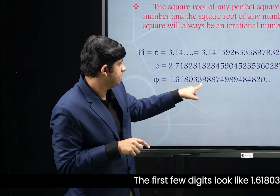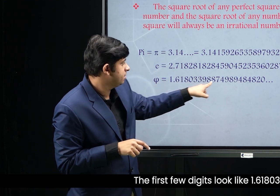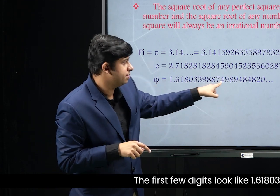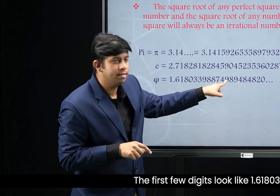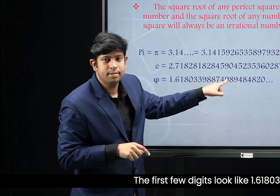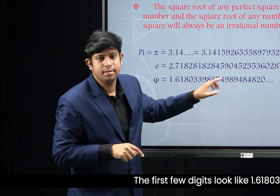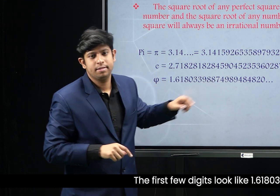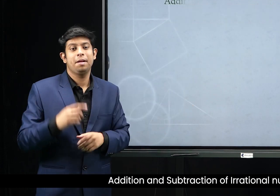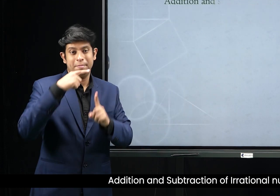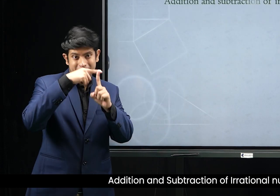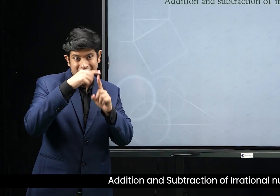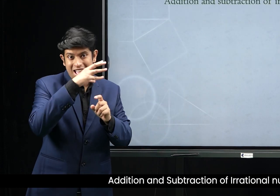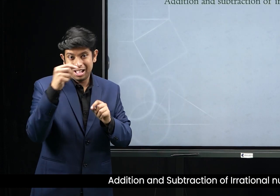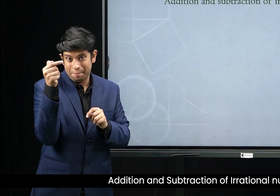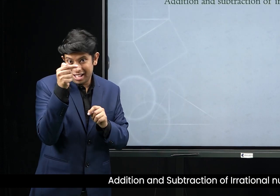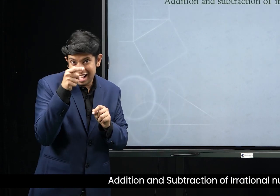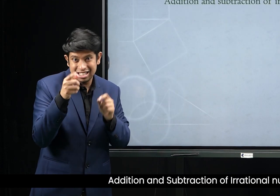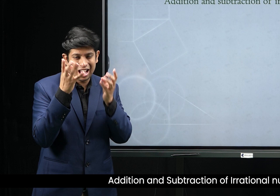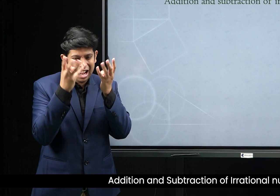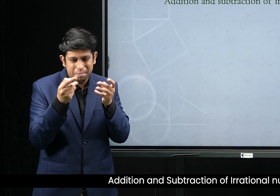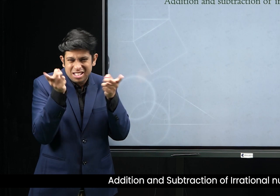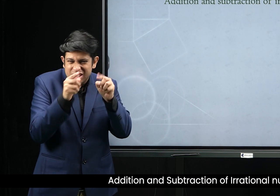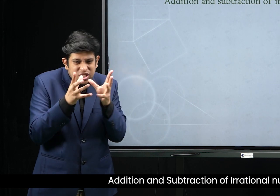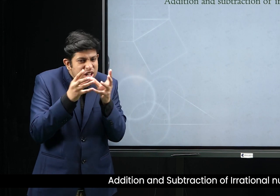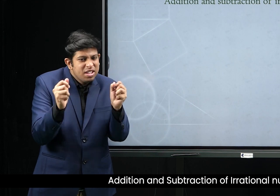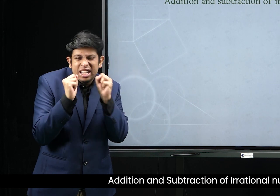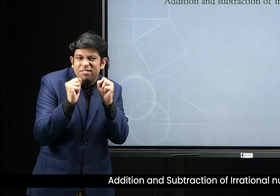1.61803, so on. Addition and subtraction of irrational numbers.